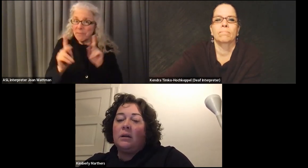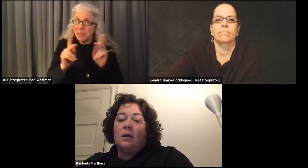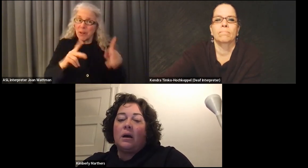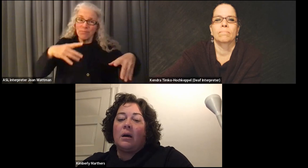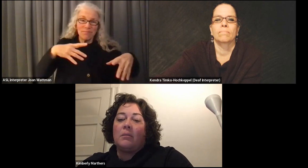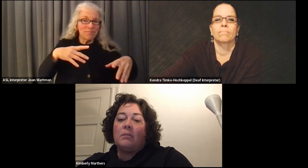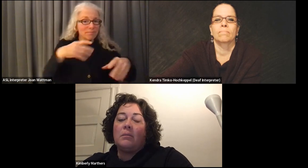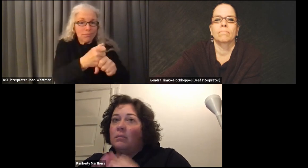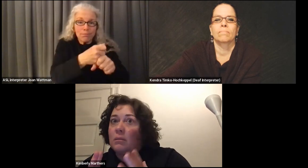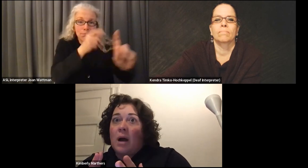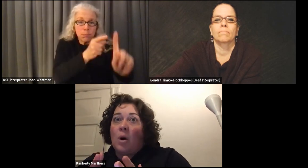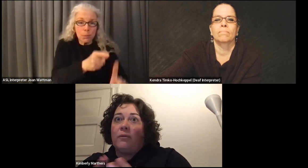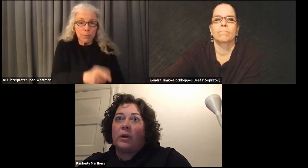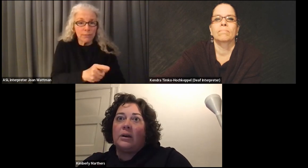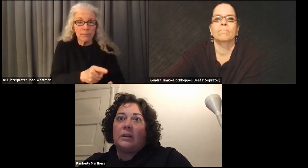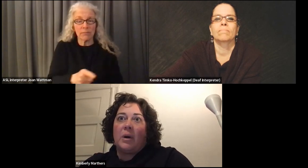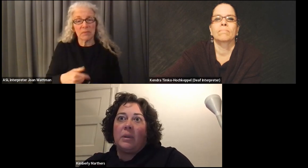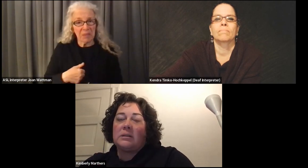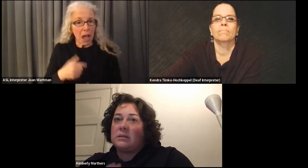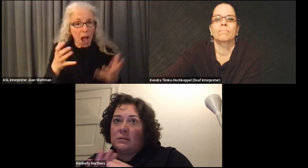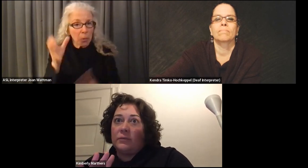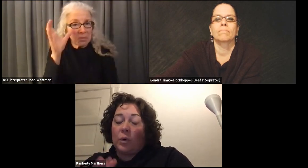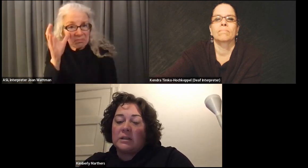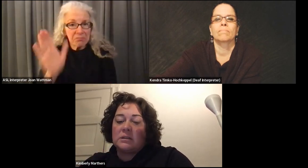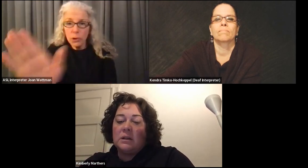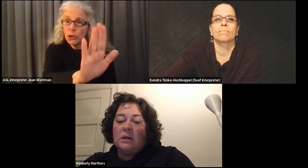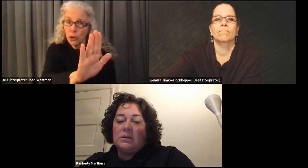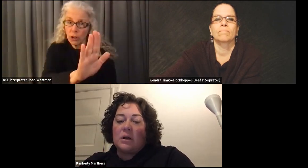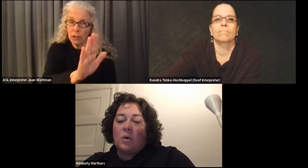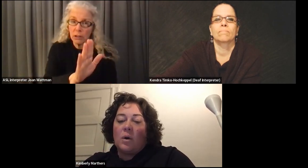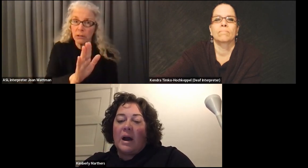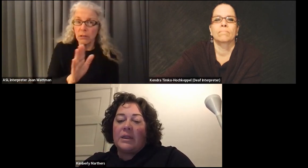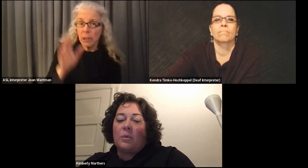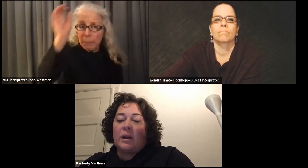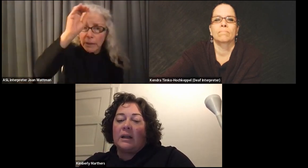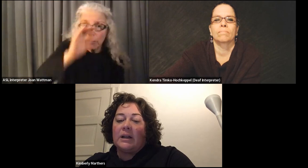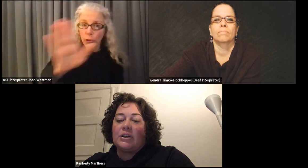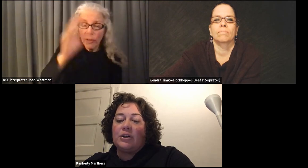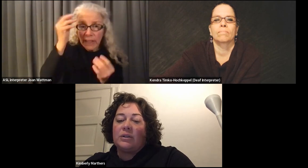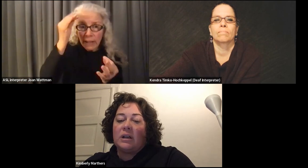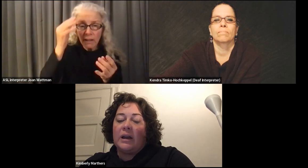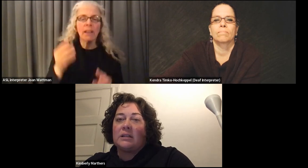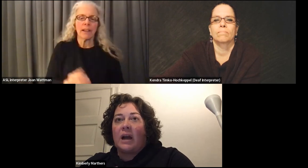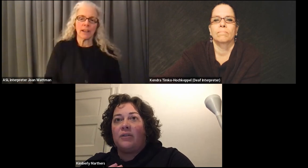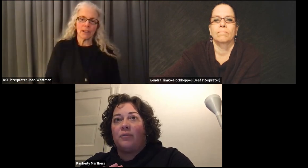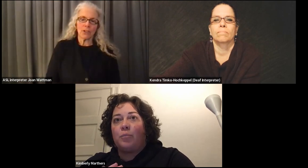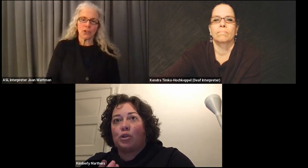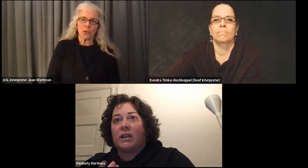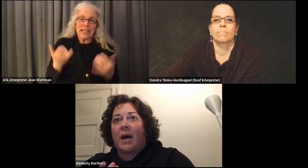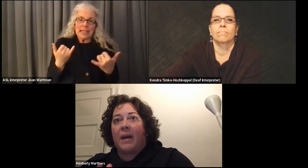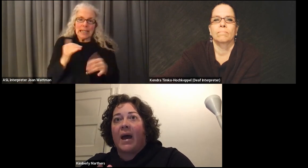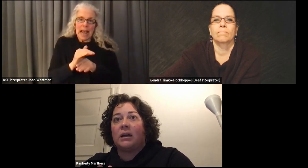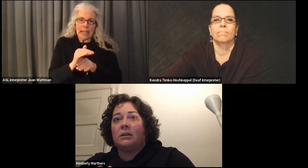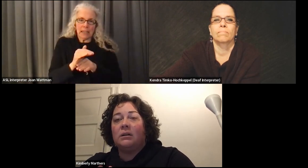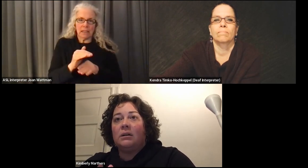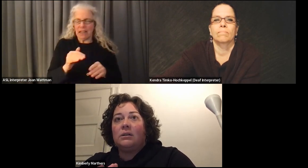comment, I'm all for hearing the public's voice. So I think what I'd like to do tonight is kind of push